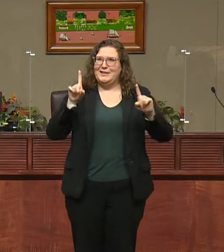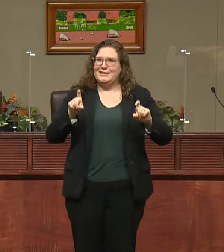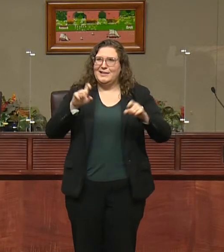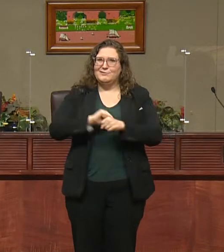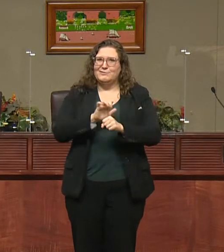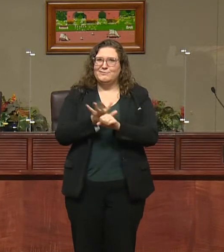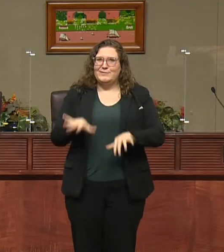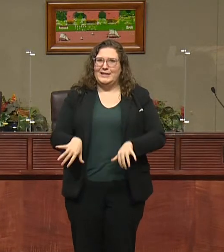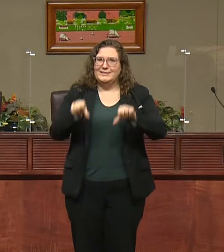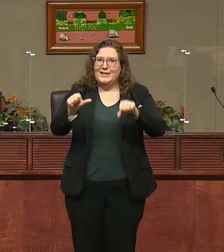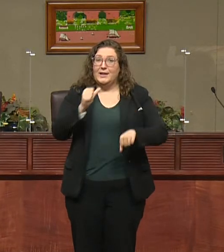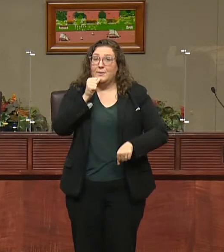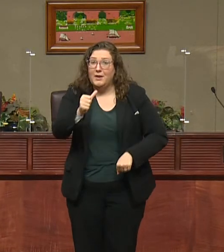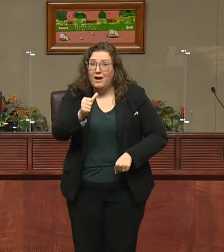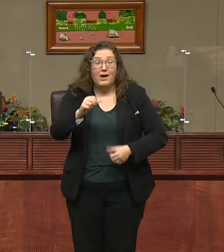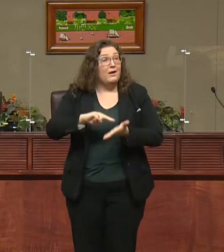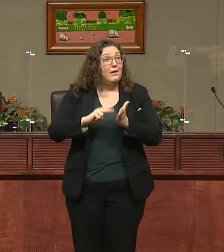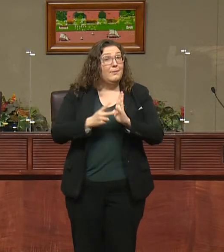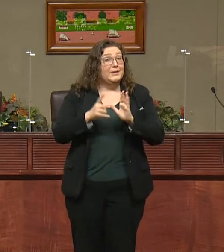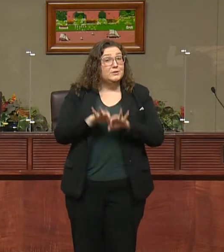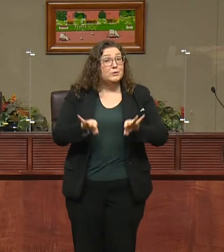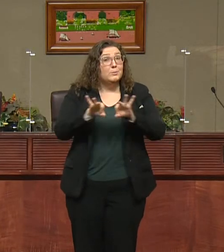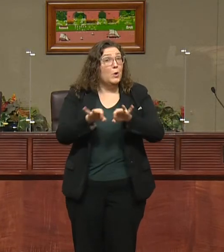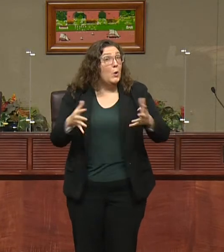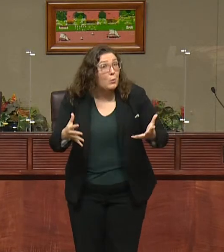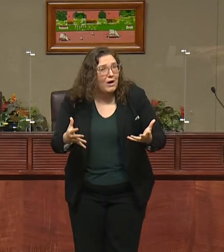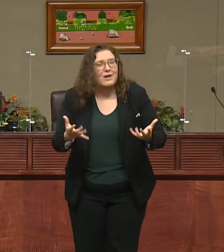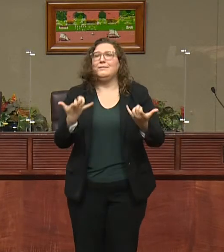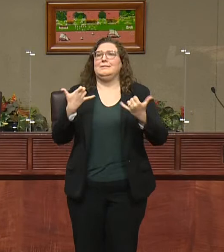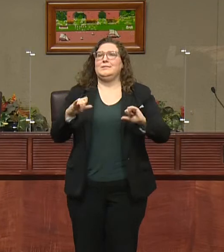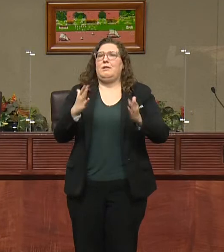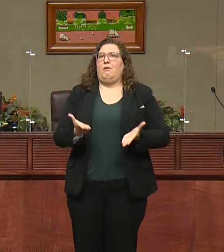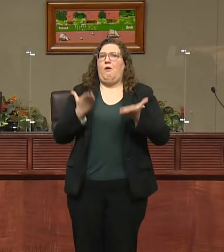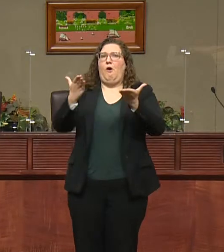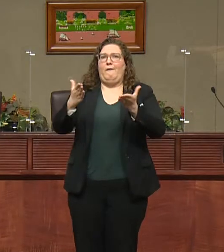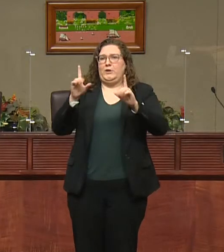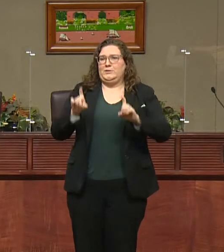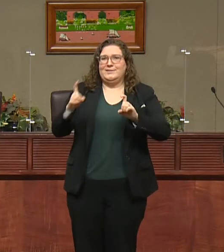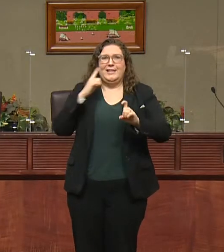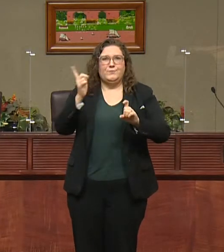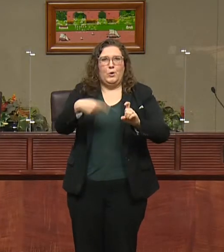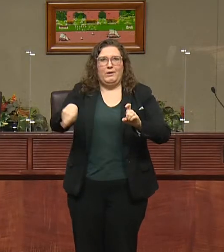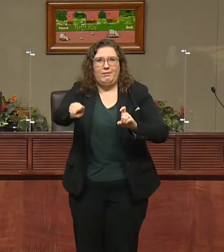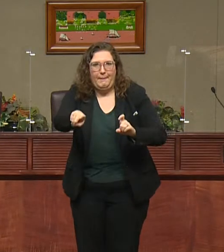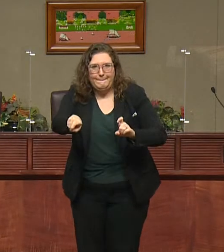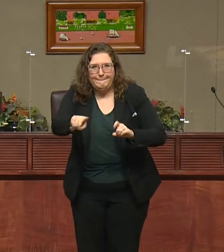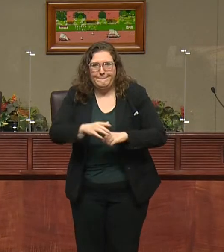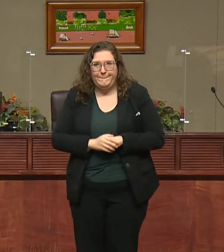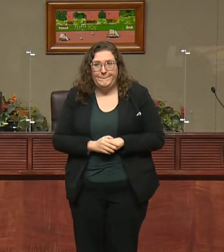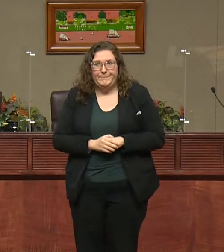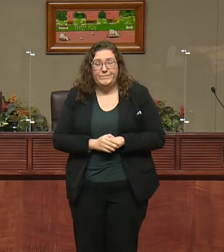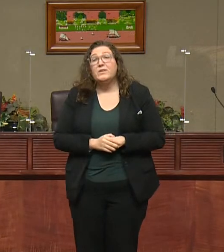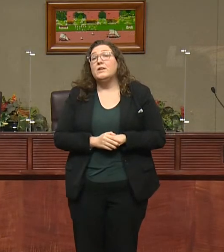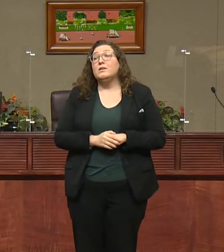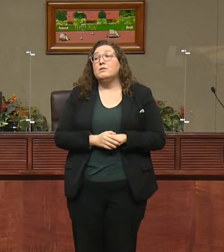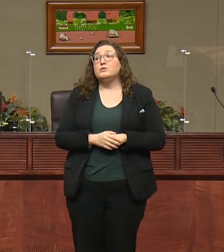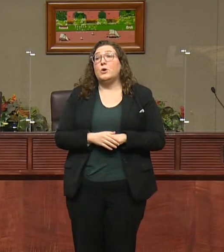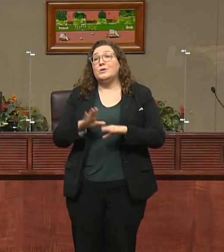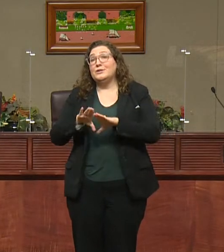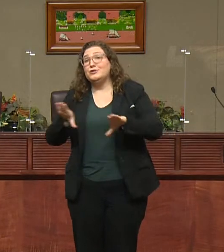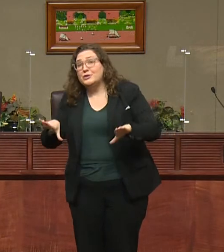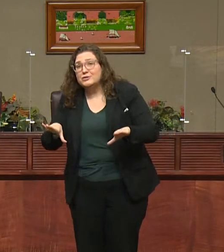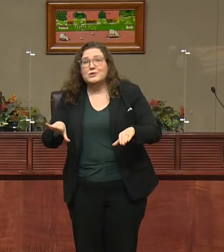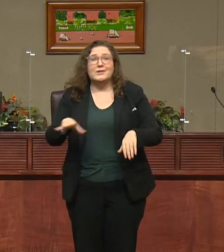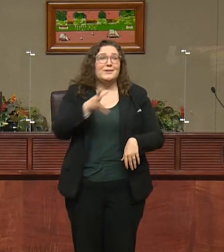continue to offer testing for COVID-19 and other respiratory illnesses which still continue to circulate, so the children and parents and their